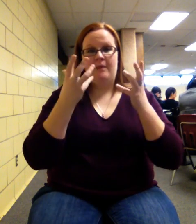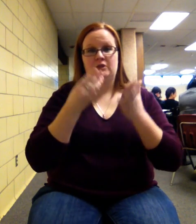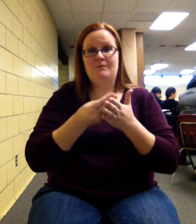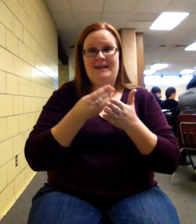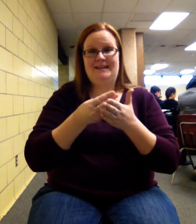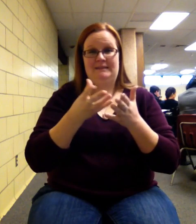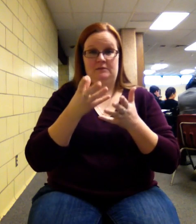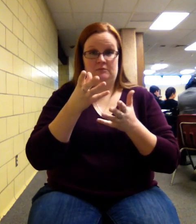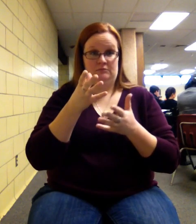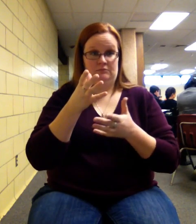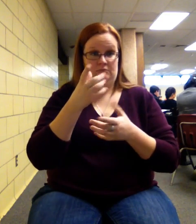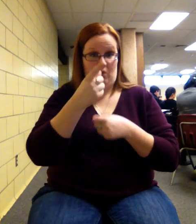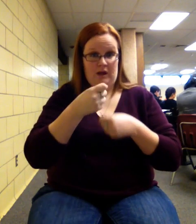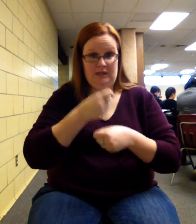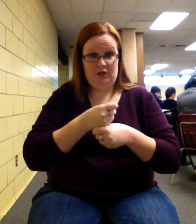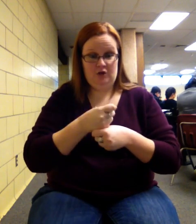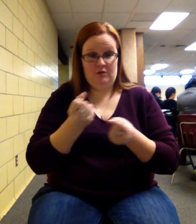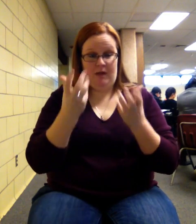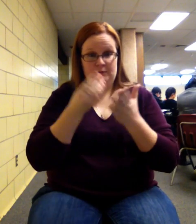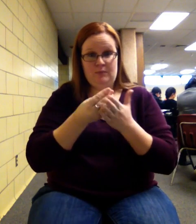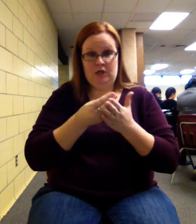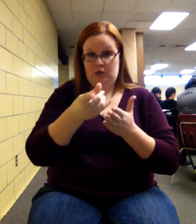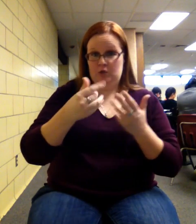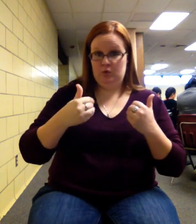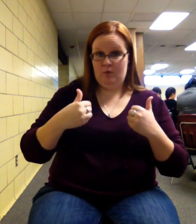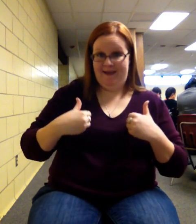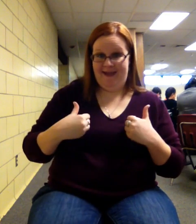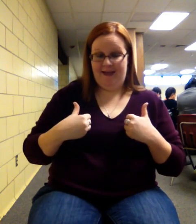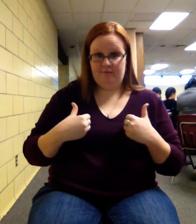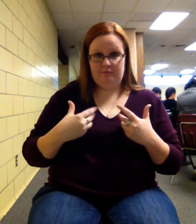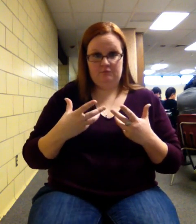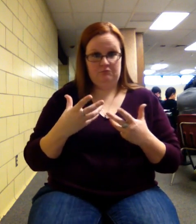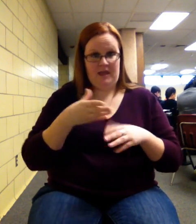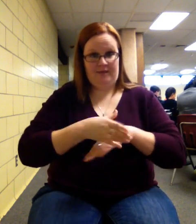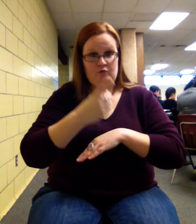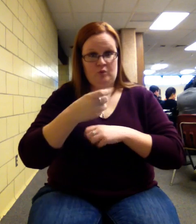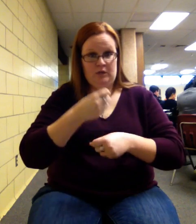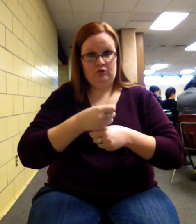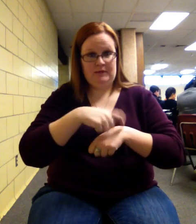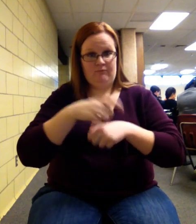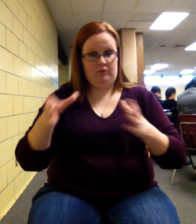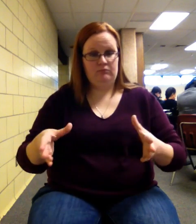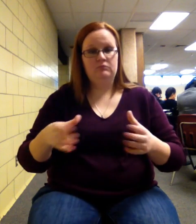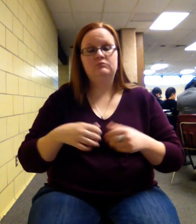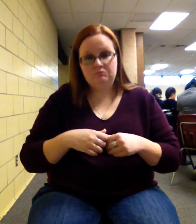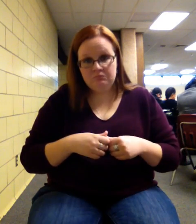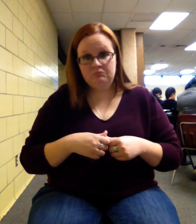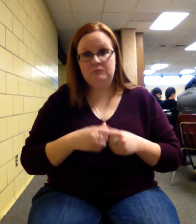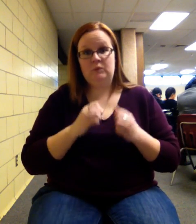mean, it's basic. I know you could probably do it in your head, but it's just trying to help you understand how your calculator thinks. So with our calculator, what's